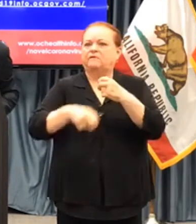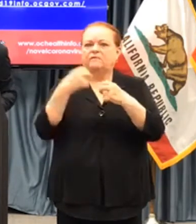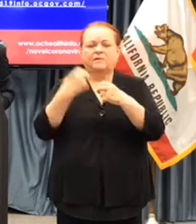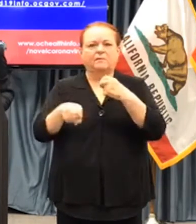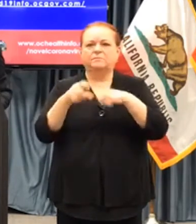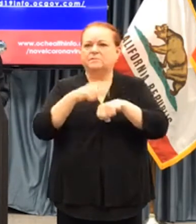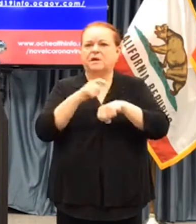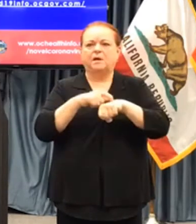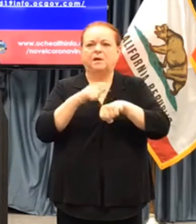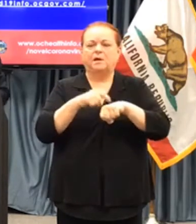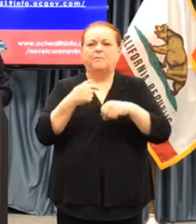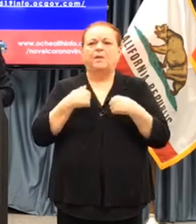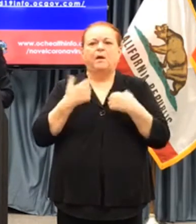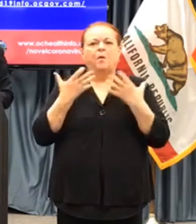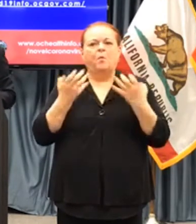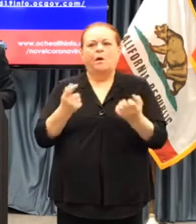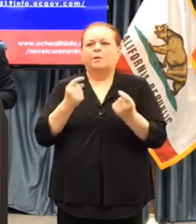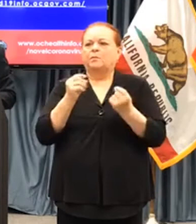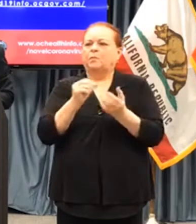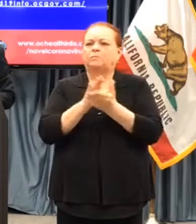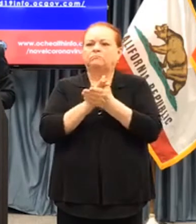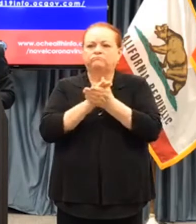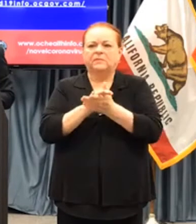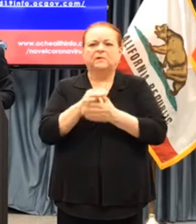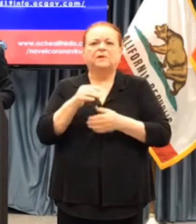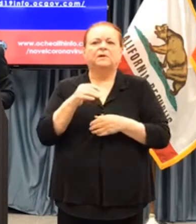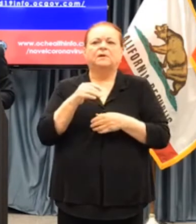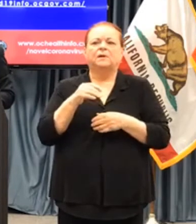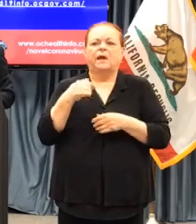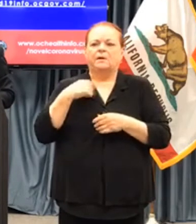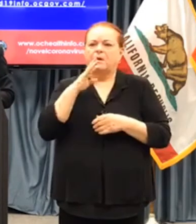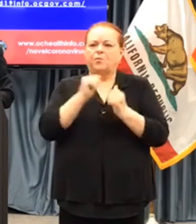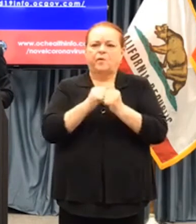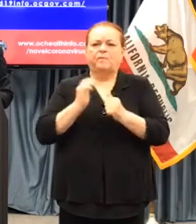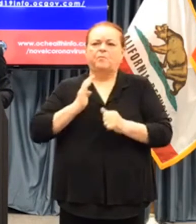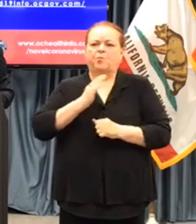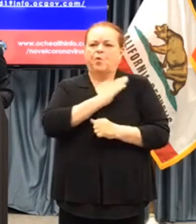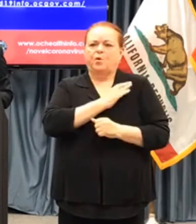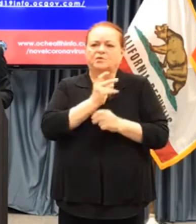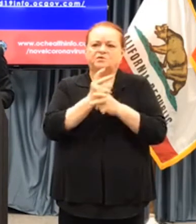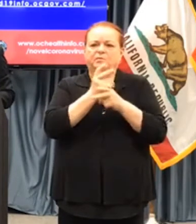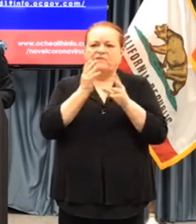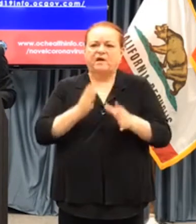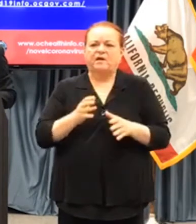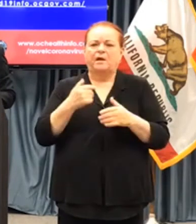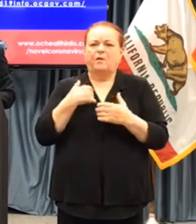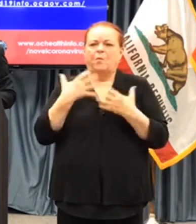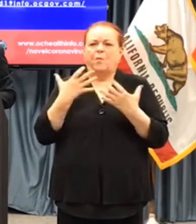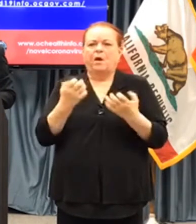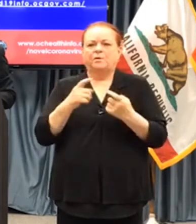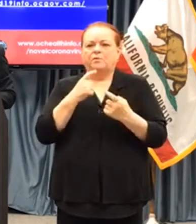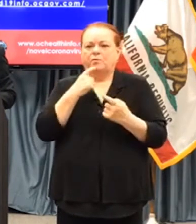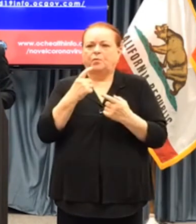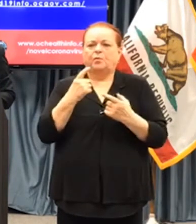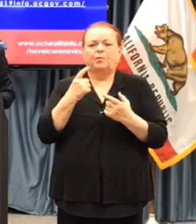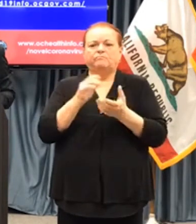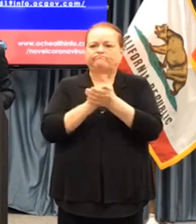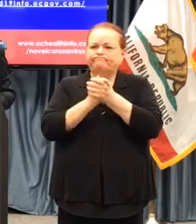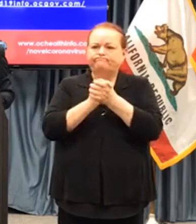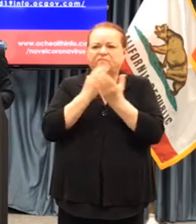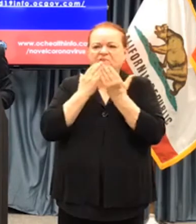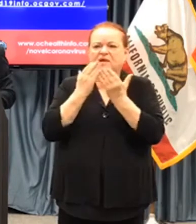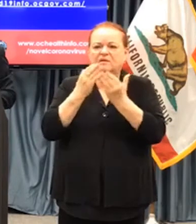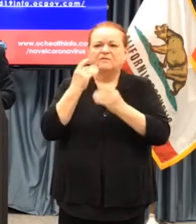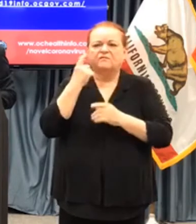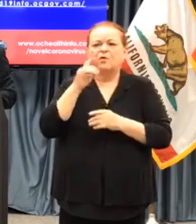really do want to commend, I spoke at the Board of Supervisors this last Tuesday. I do want to publicly commend your government leaders. The work that they're doing